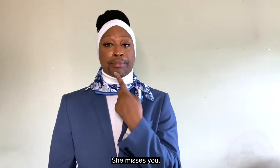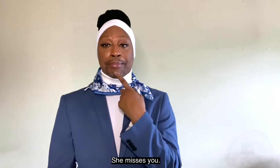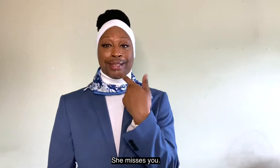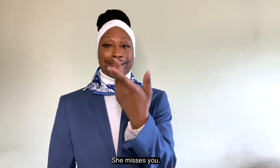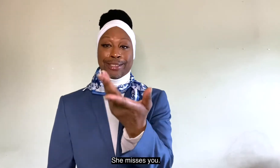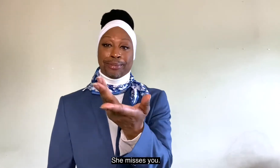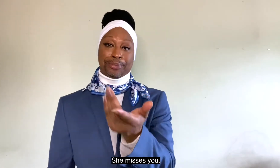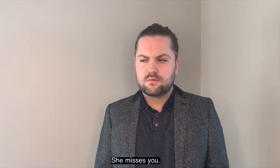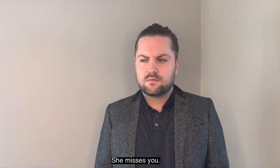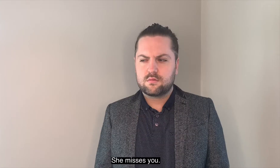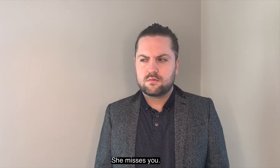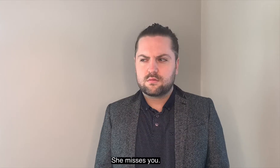She misses you.